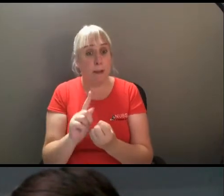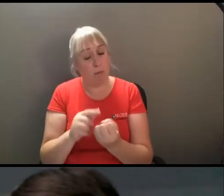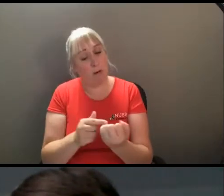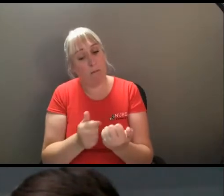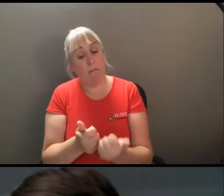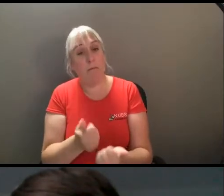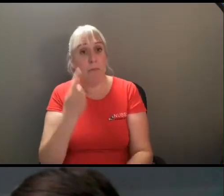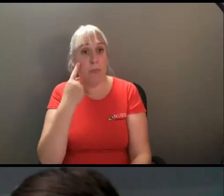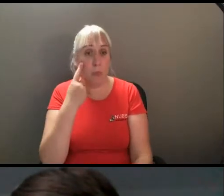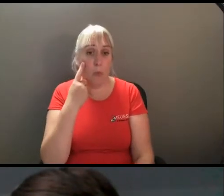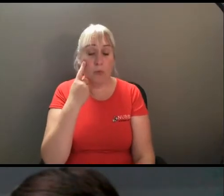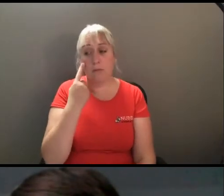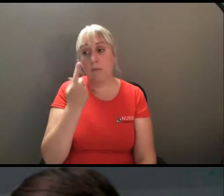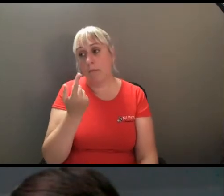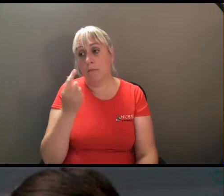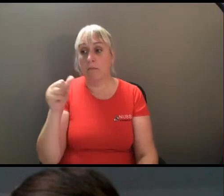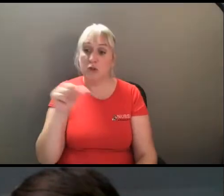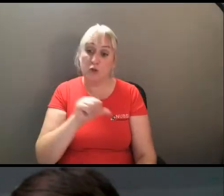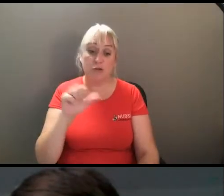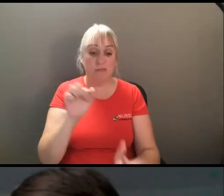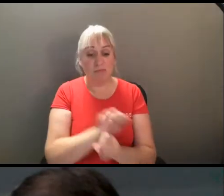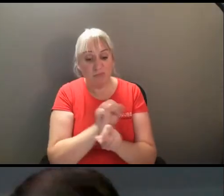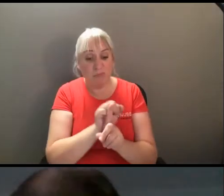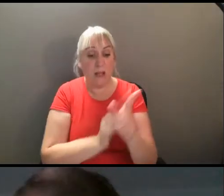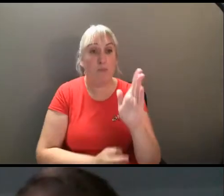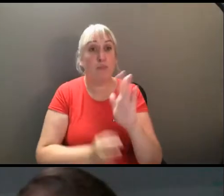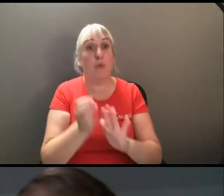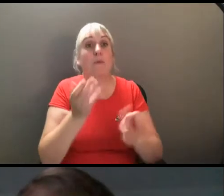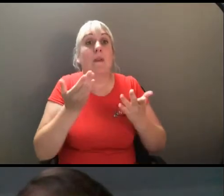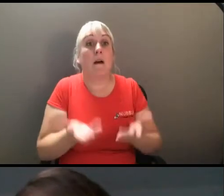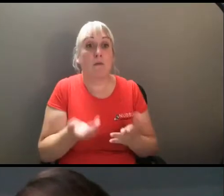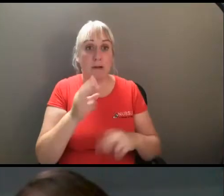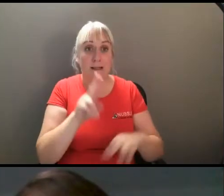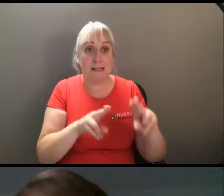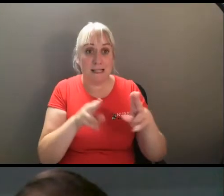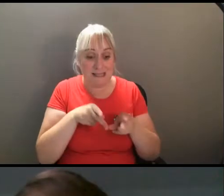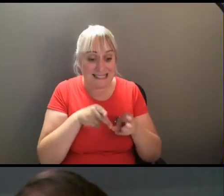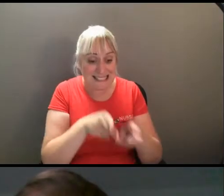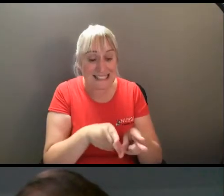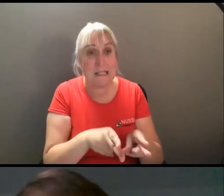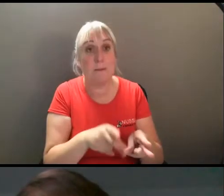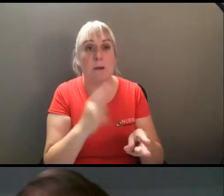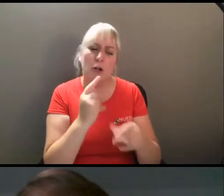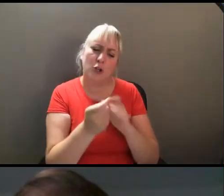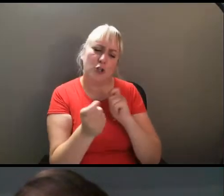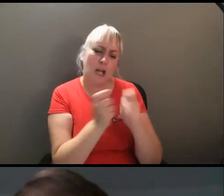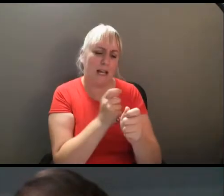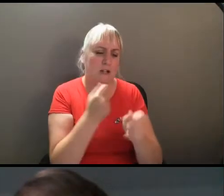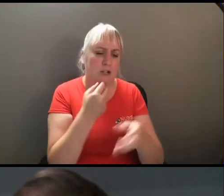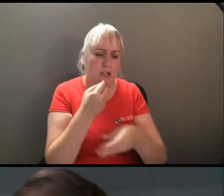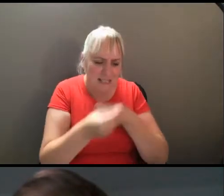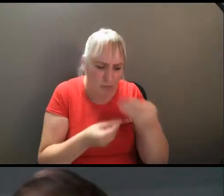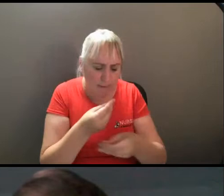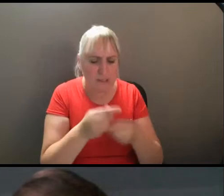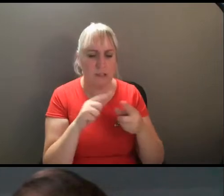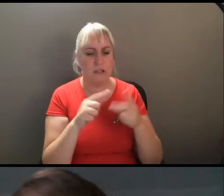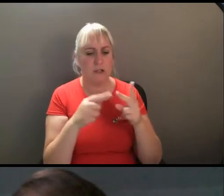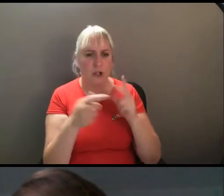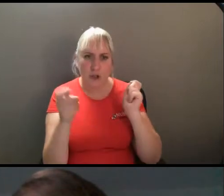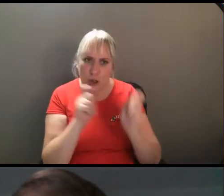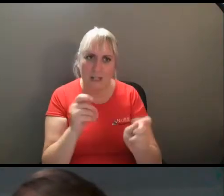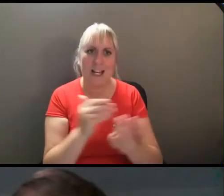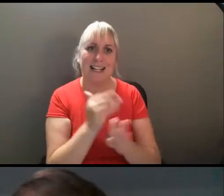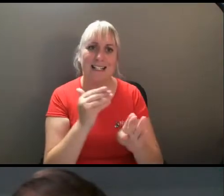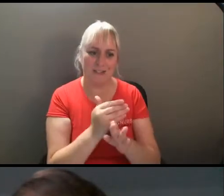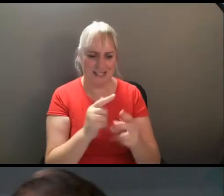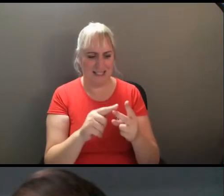talking about improving the current assessment system, altering the descriptors and the activities, changing who it is that does